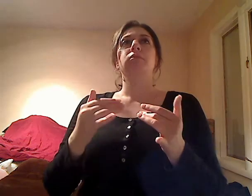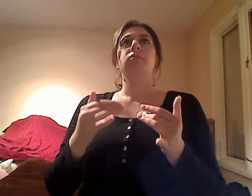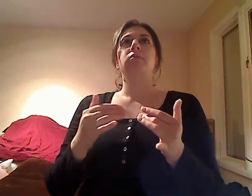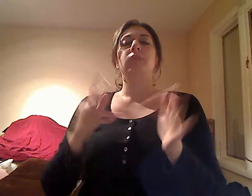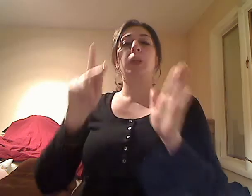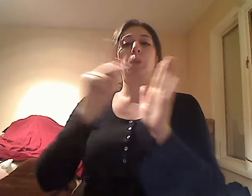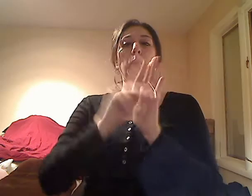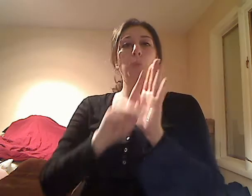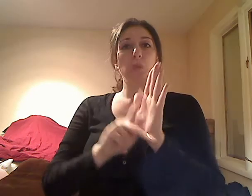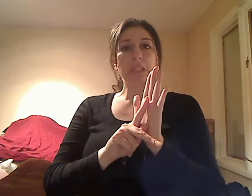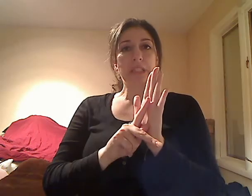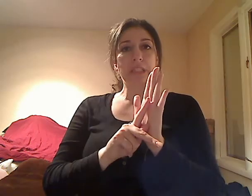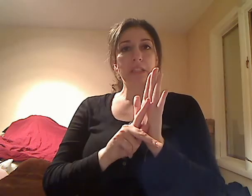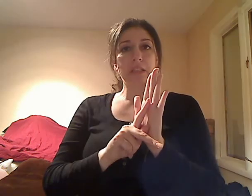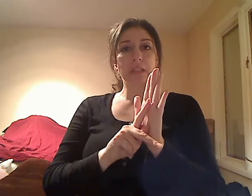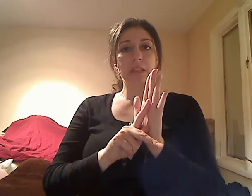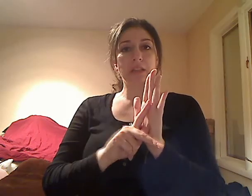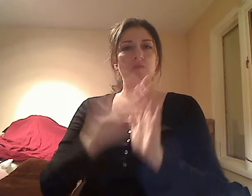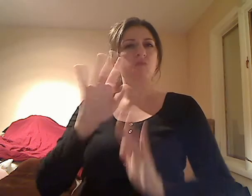Natalie, how do you spell principle?